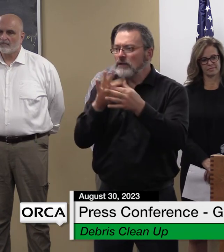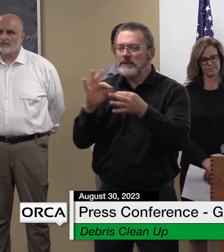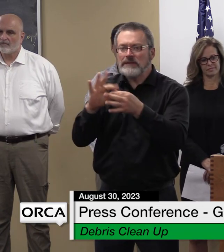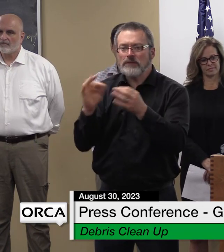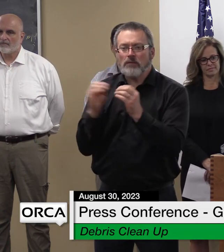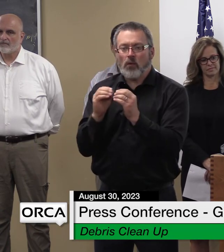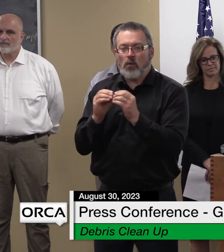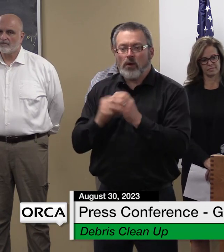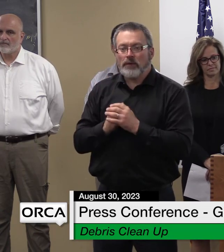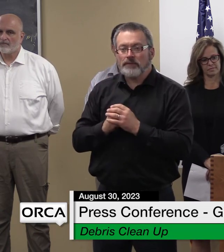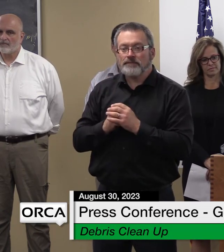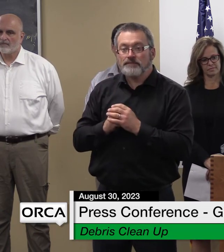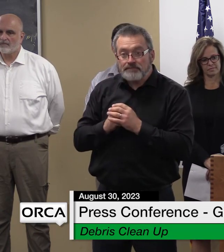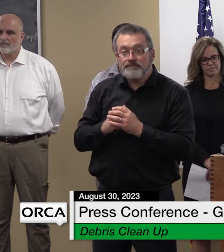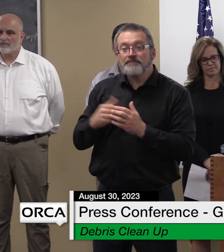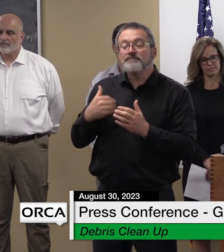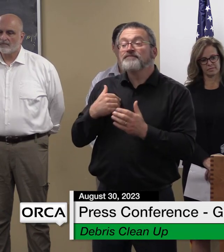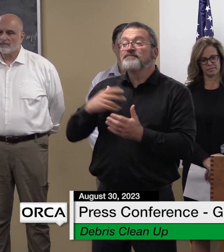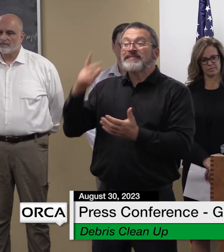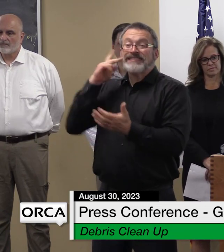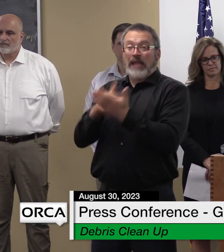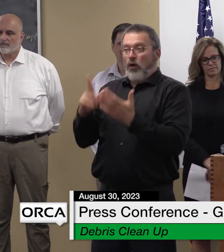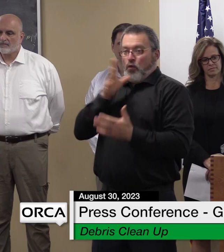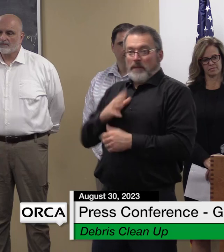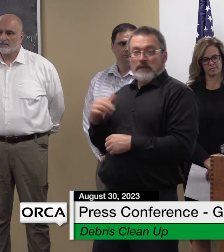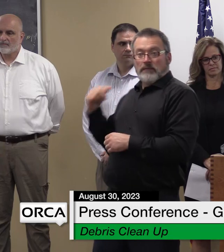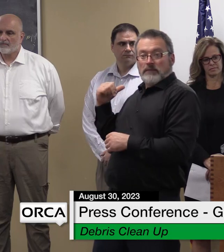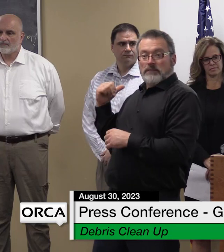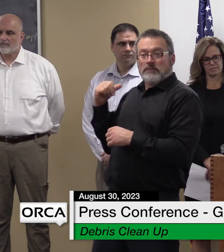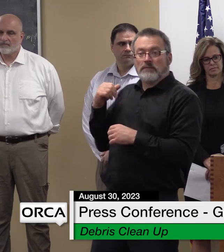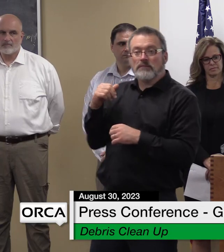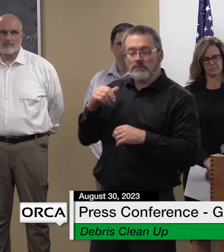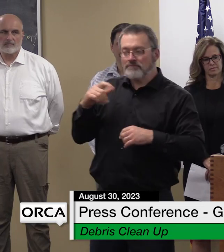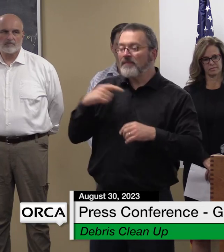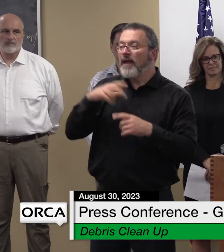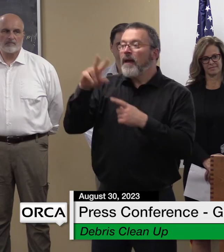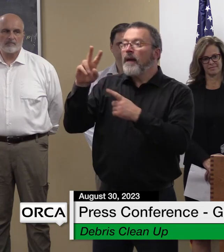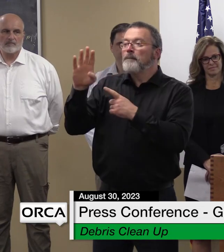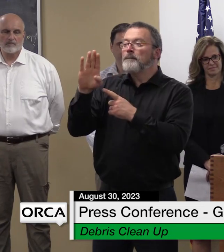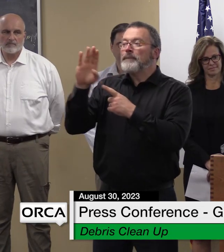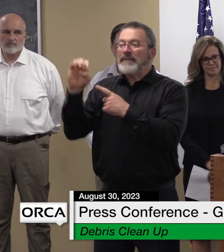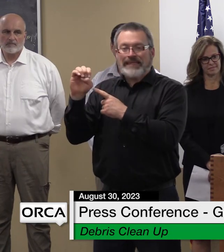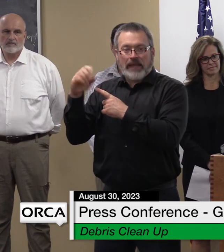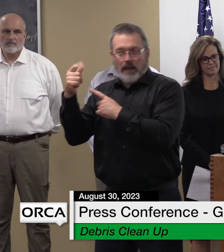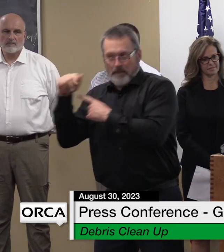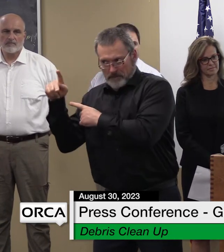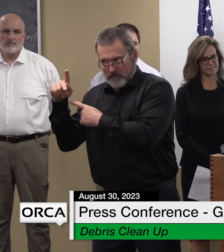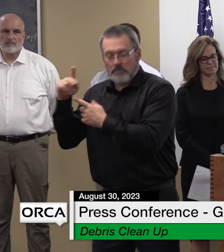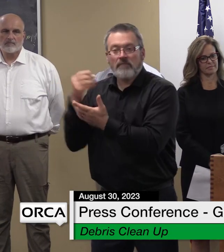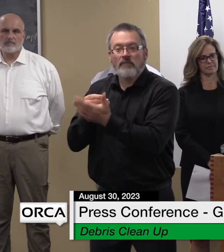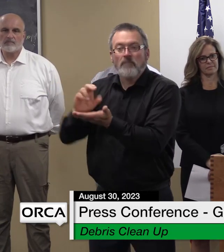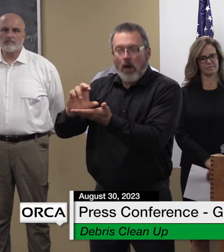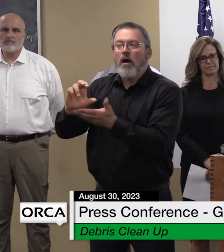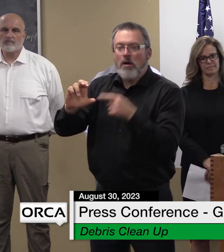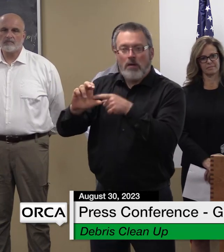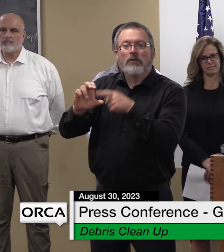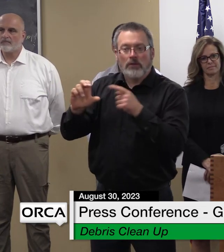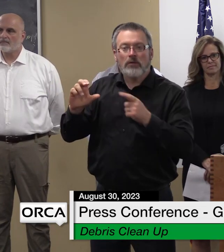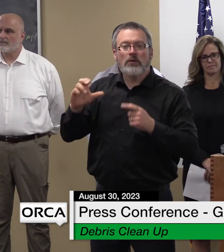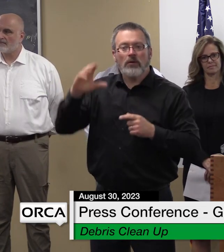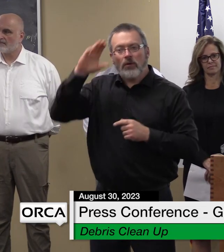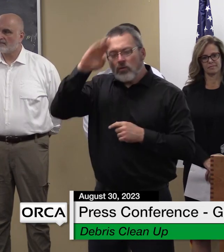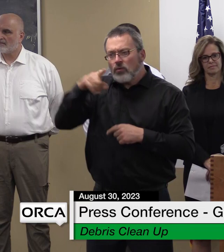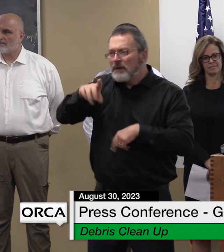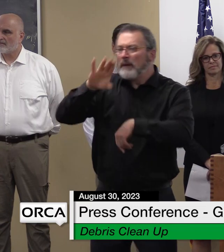BGAP, the Business Assistance Program. I've run into a few business owners over the last couple of weeks who still aren't aware of